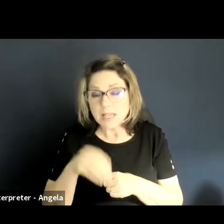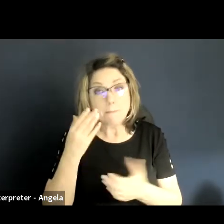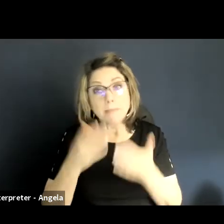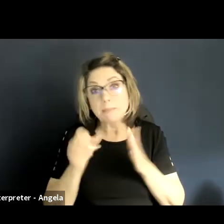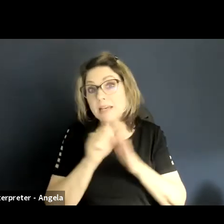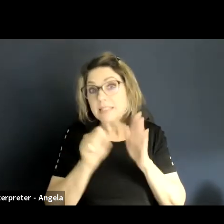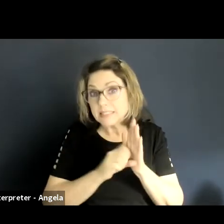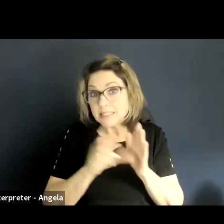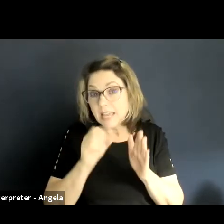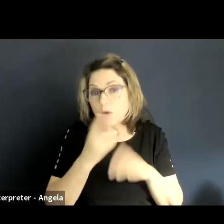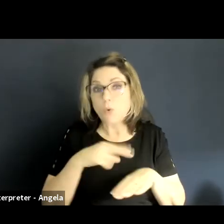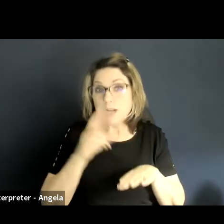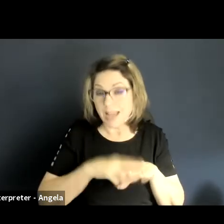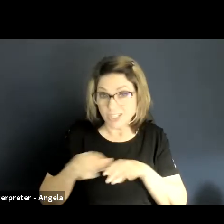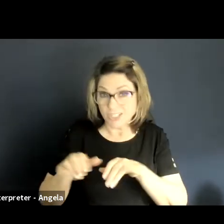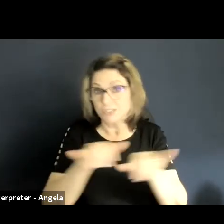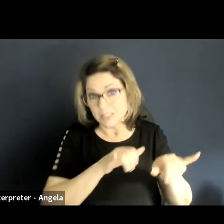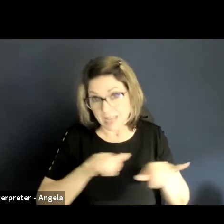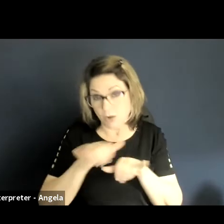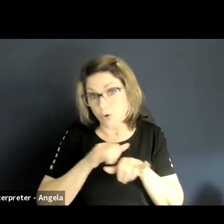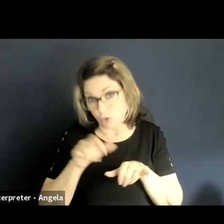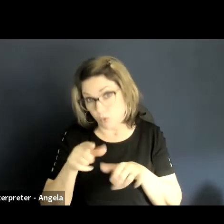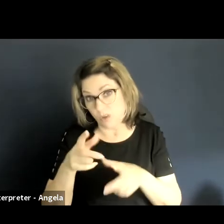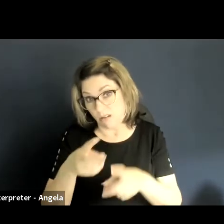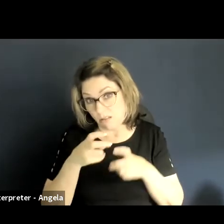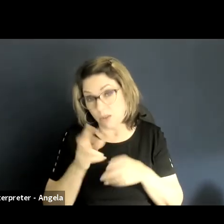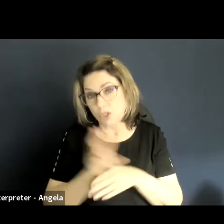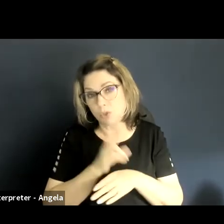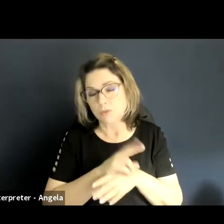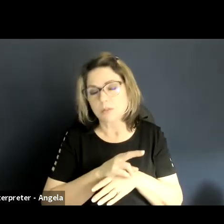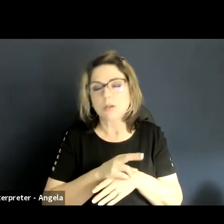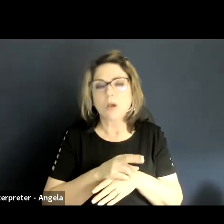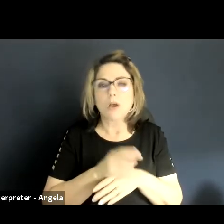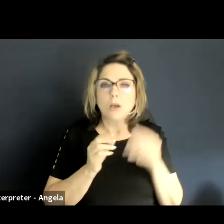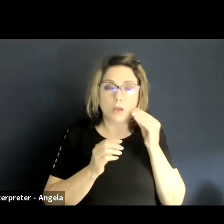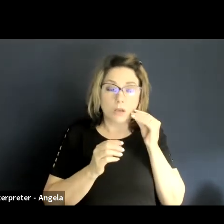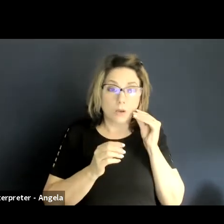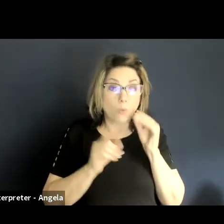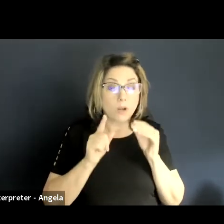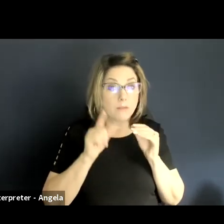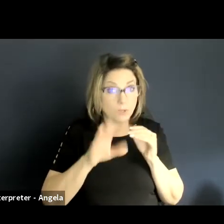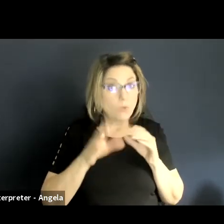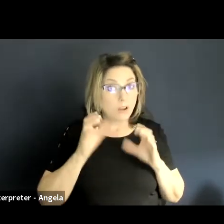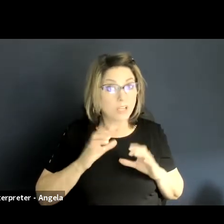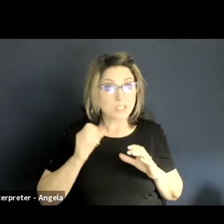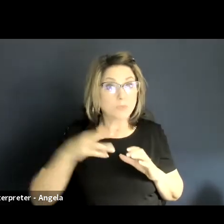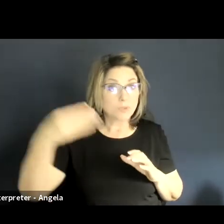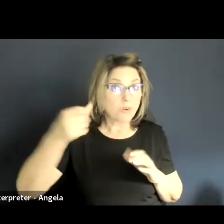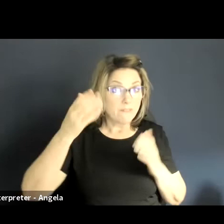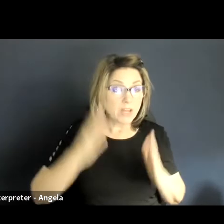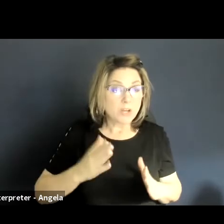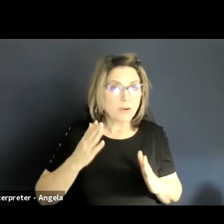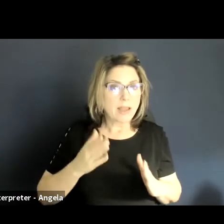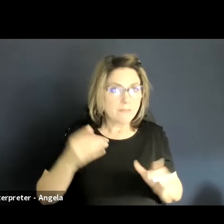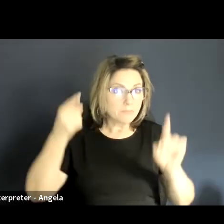or a national standard you can use. Do one of your customers or your funders have a benchmark that they